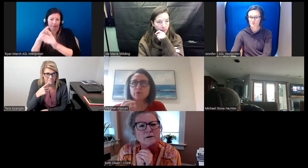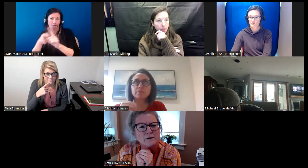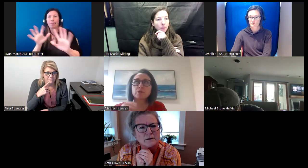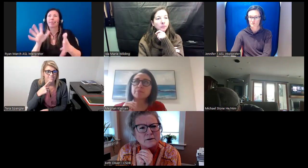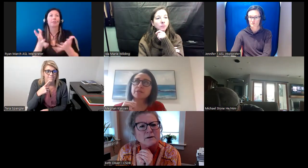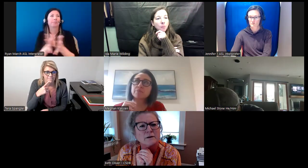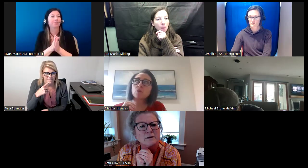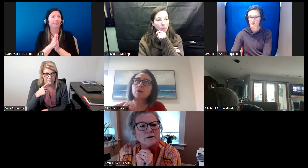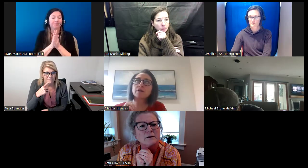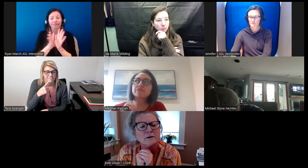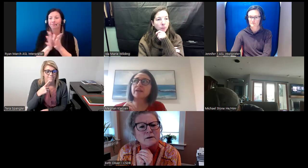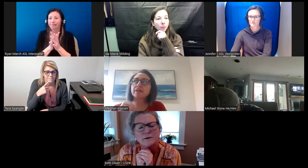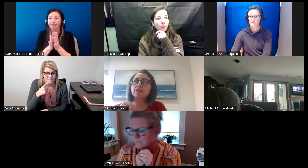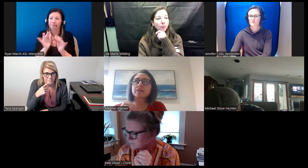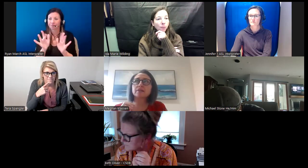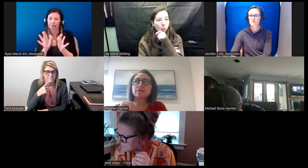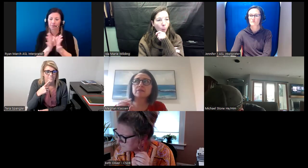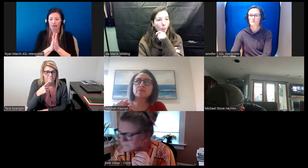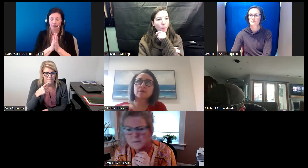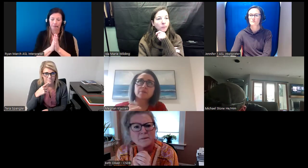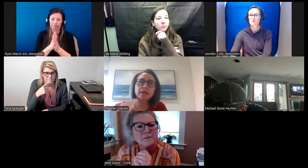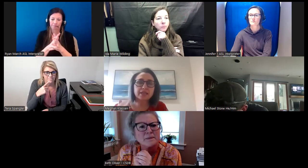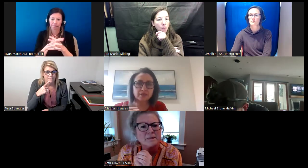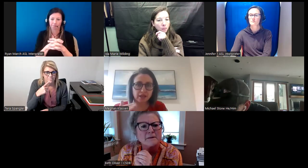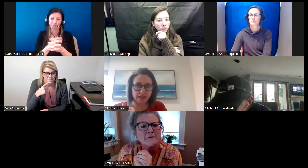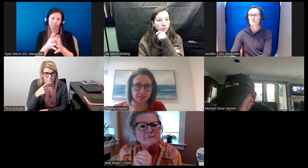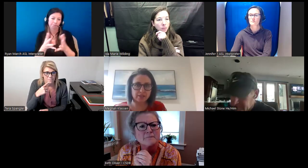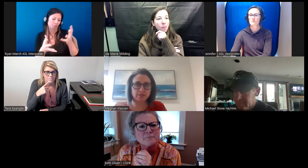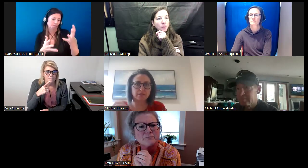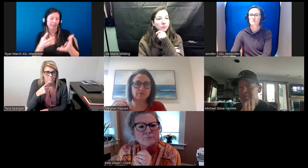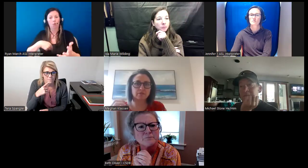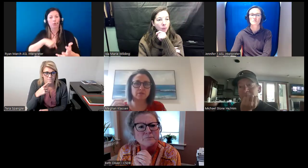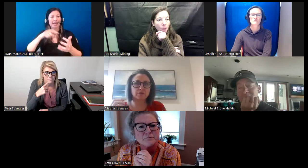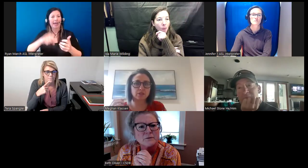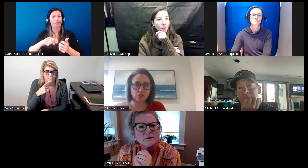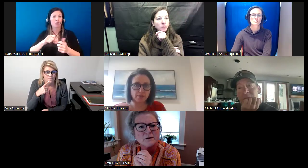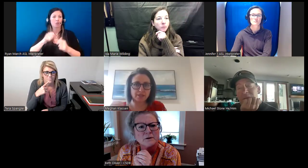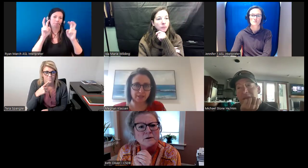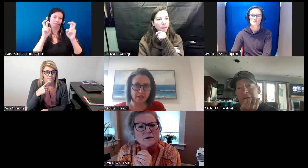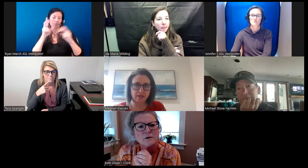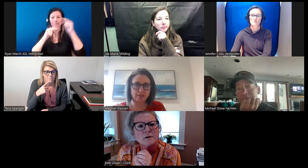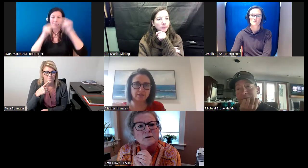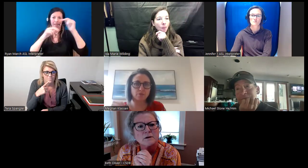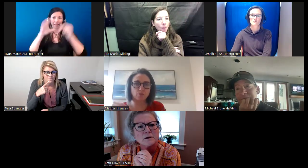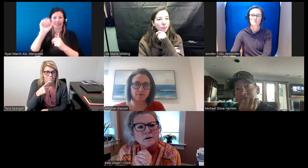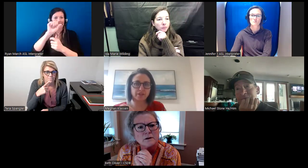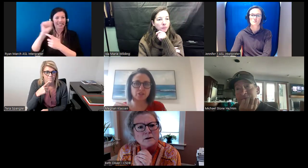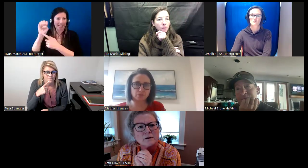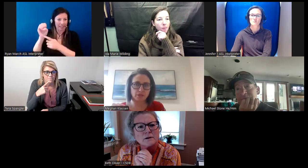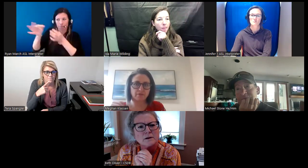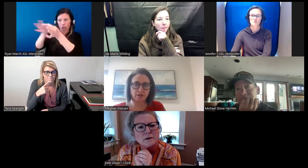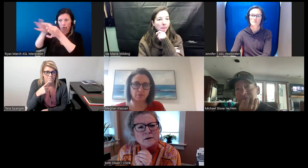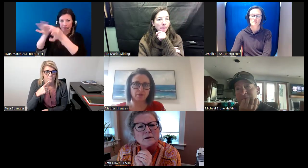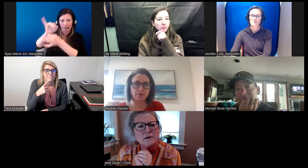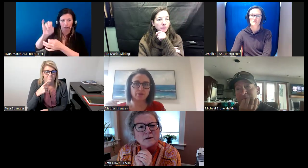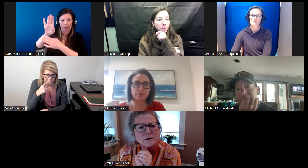like would it be more of like making the case to the JBC that more funds should